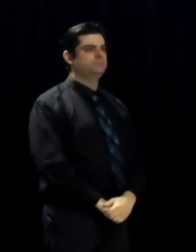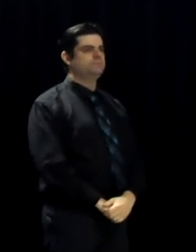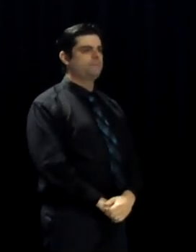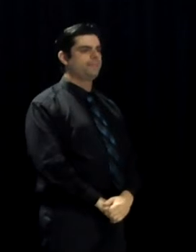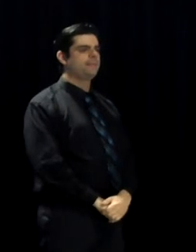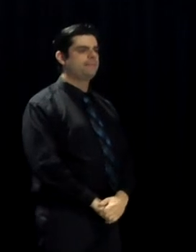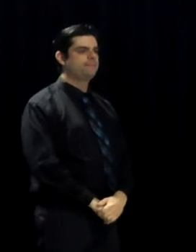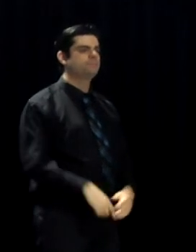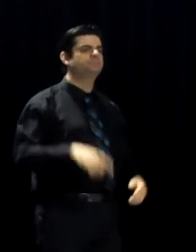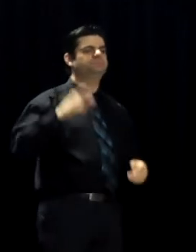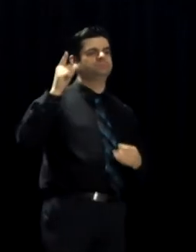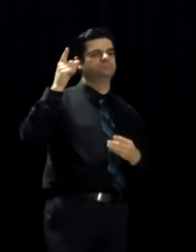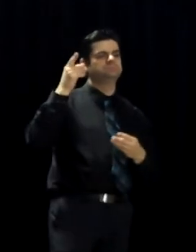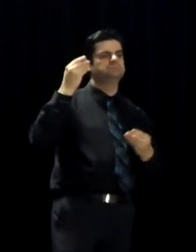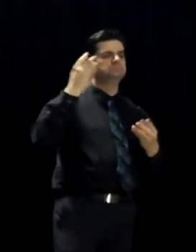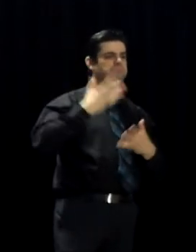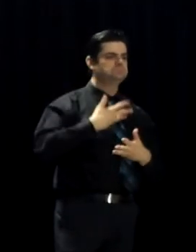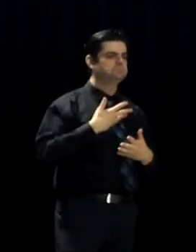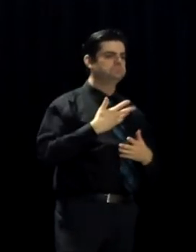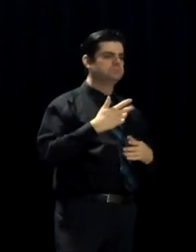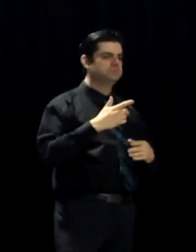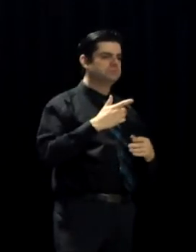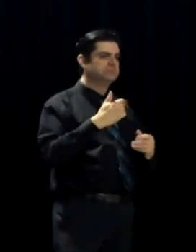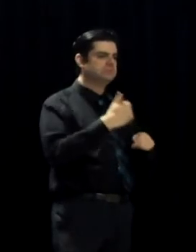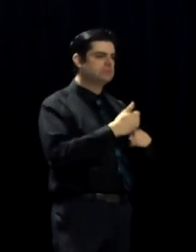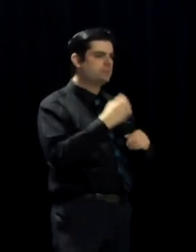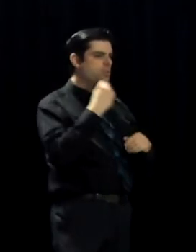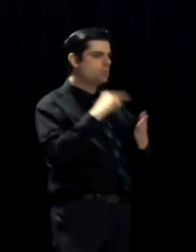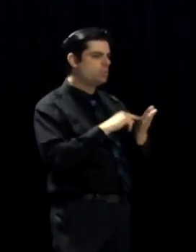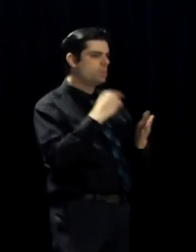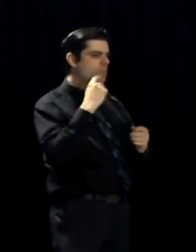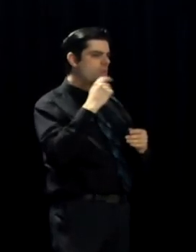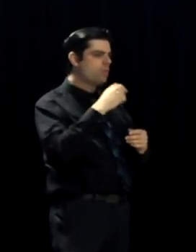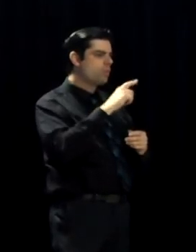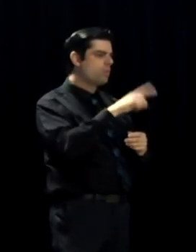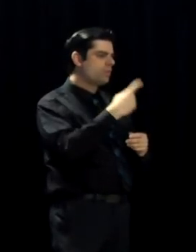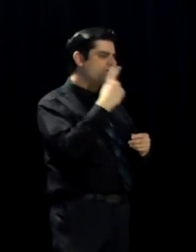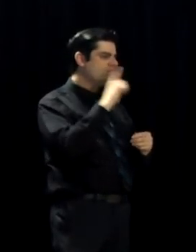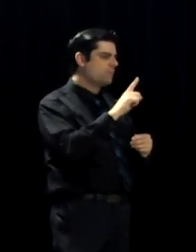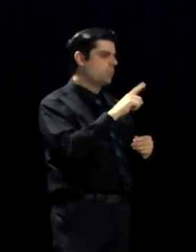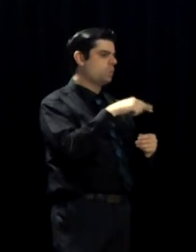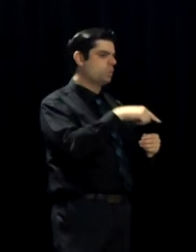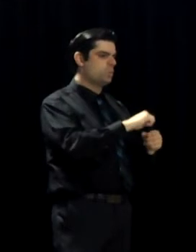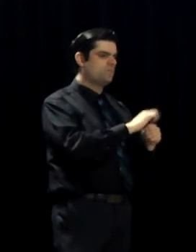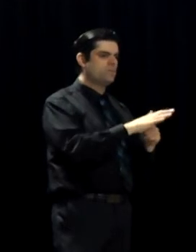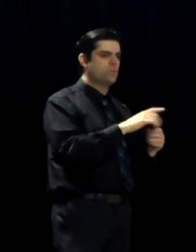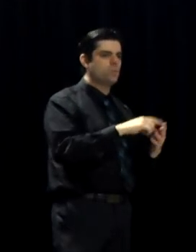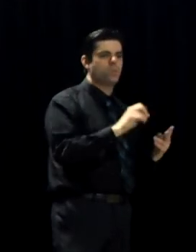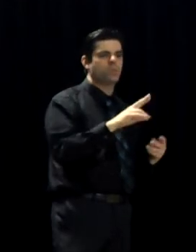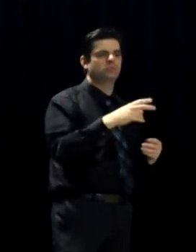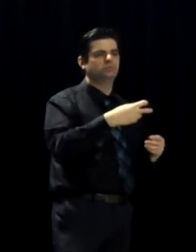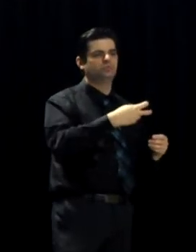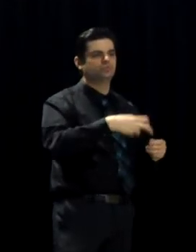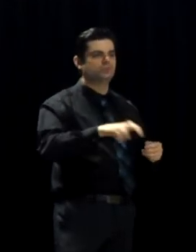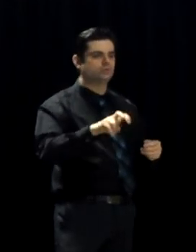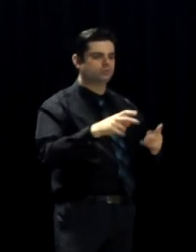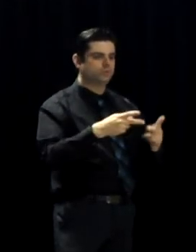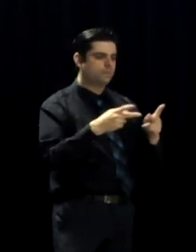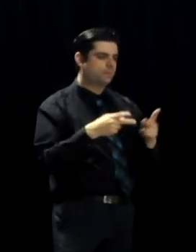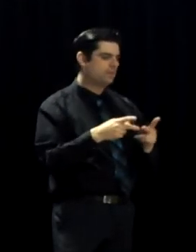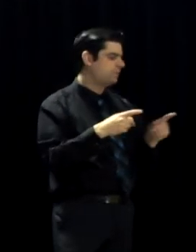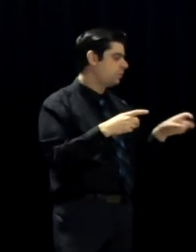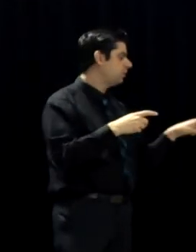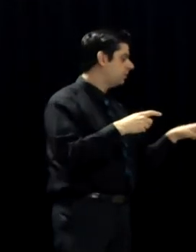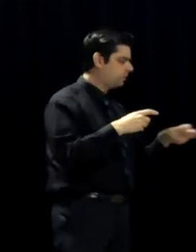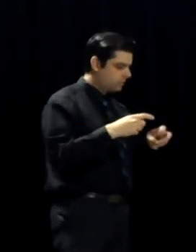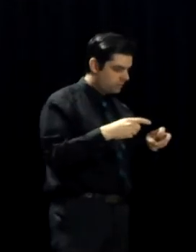with, being COVID, nursing homes, transitional facilities for these folks, and